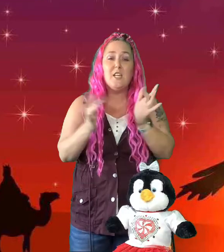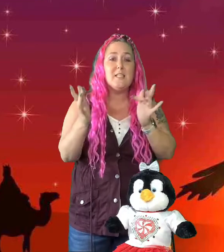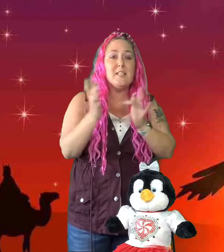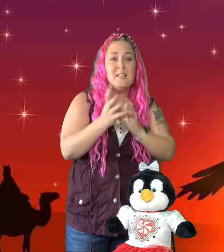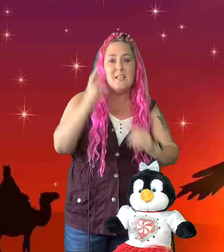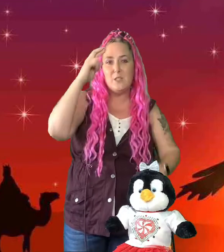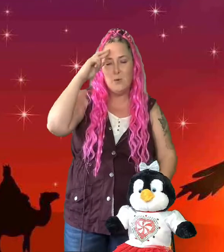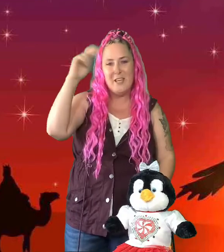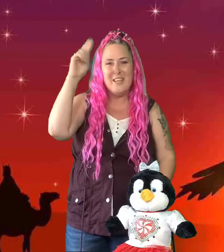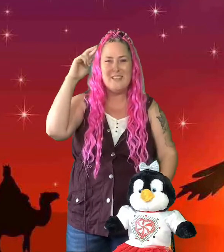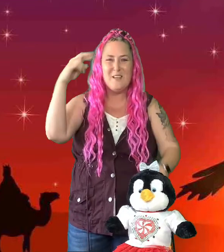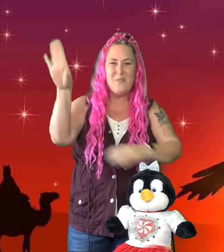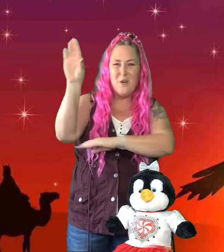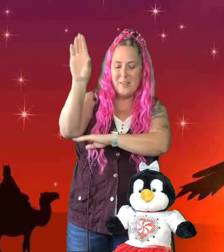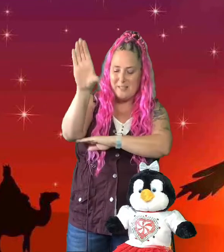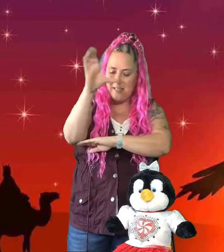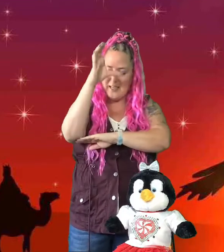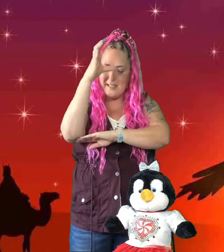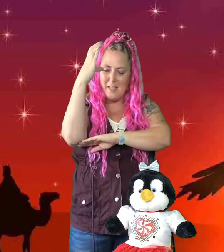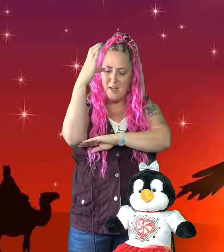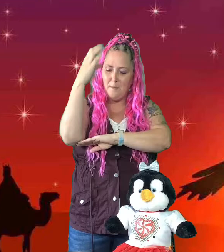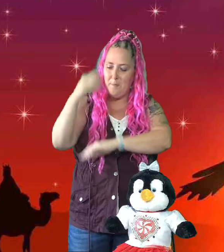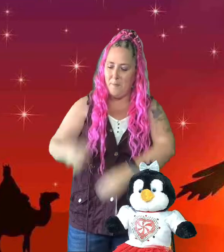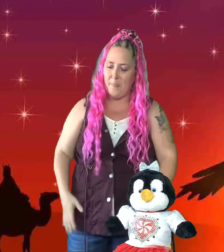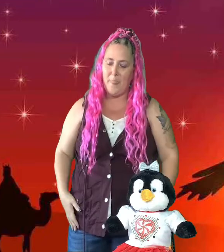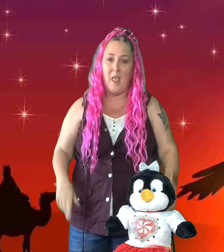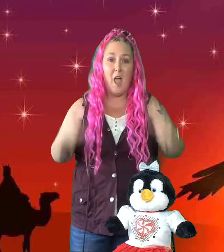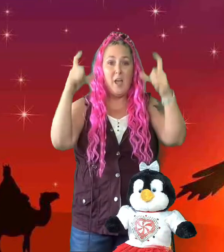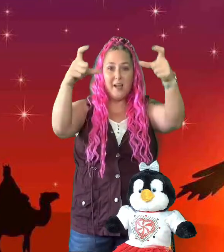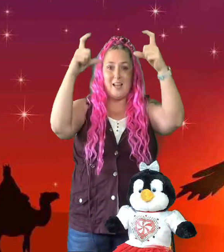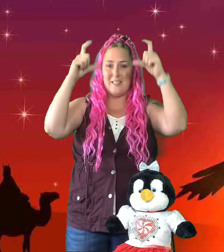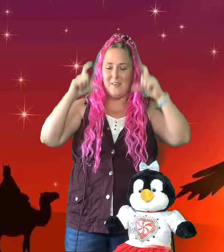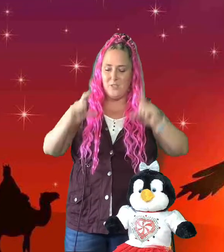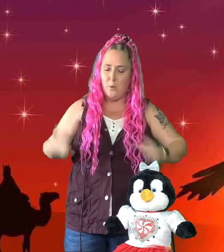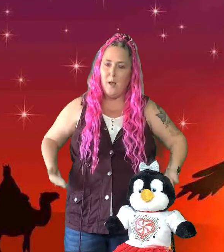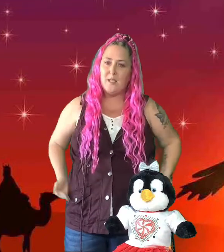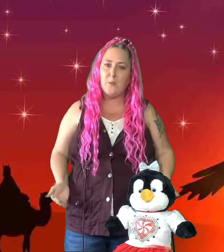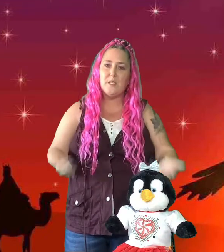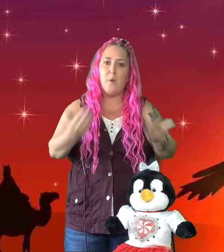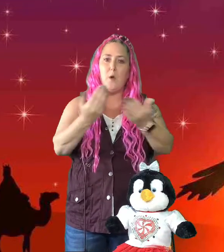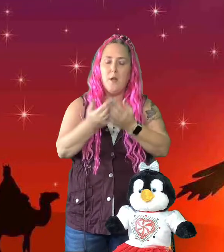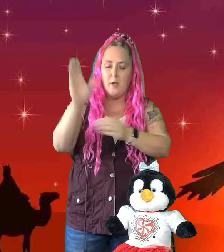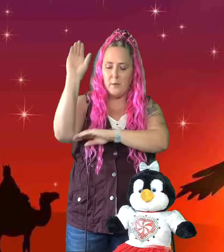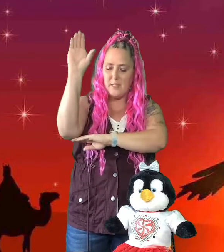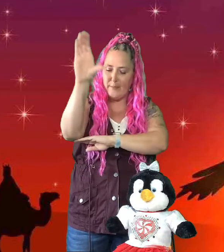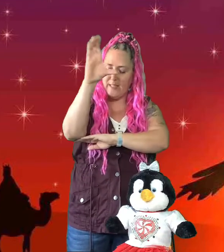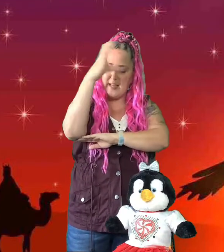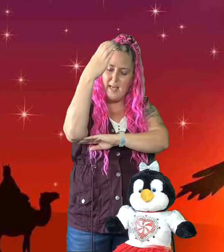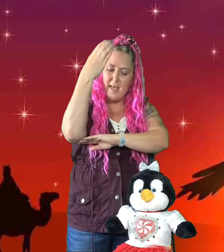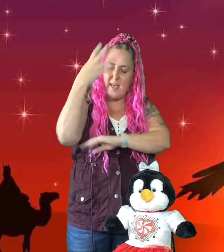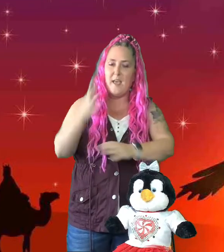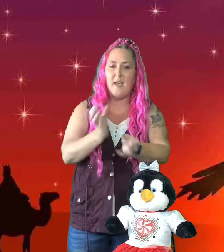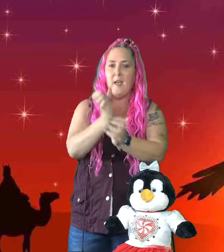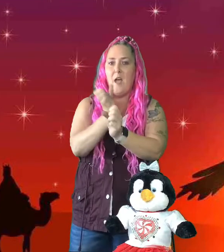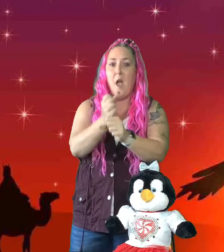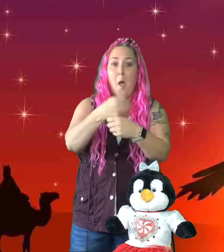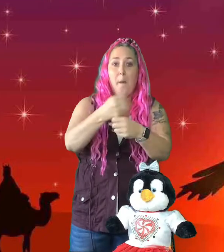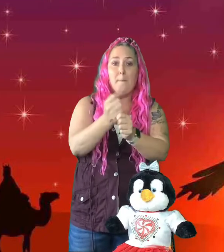Jesus is the reason for the season. God's gift to us was born on Christmas Day.